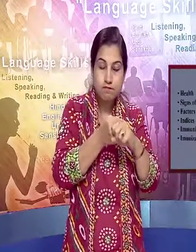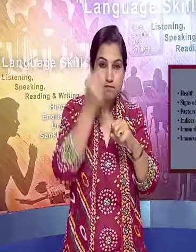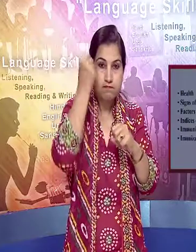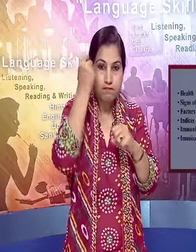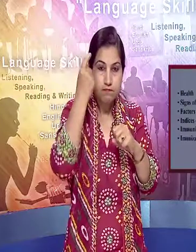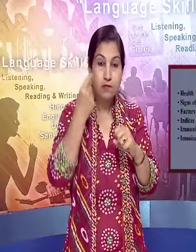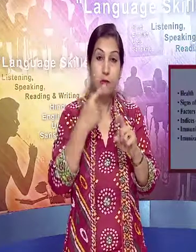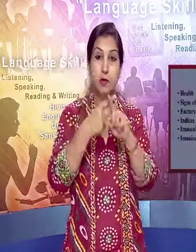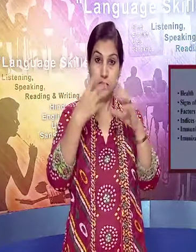and